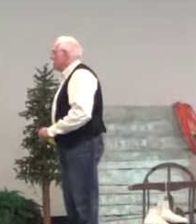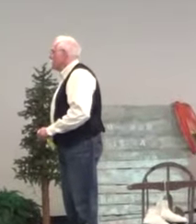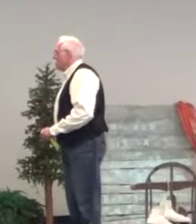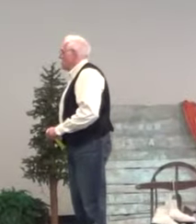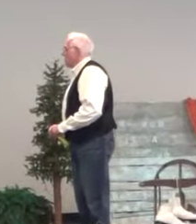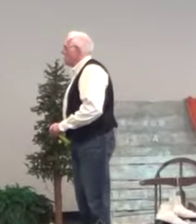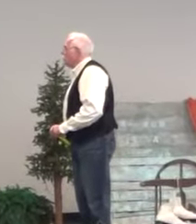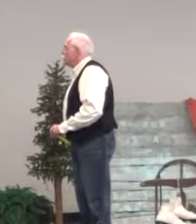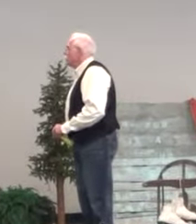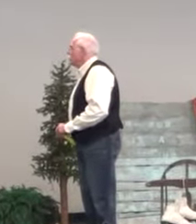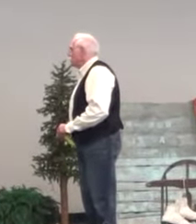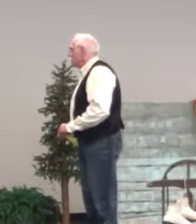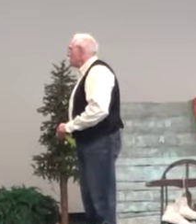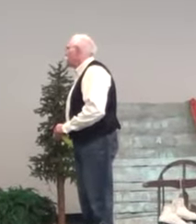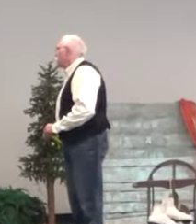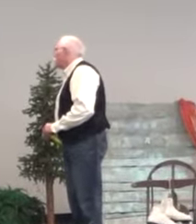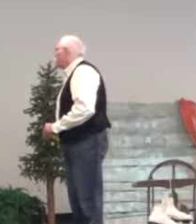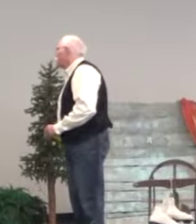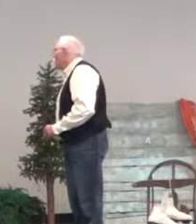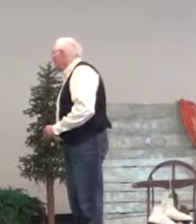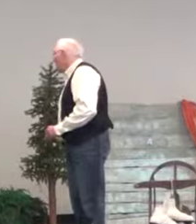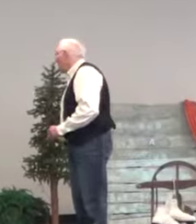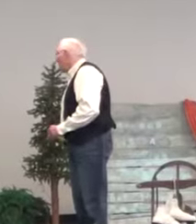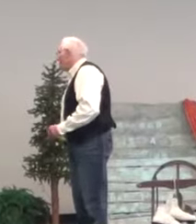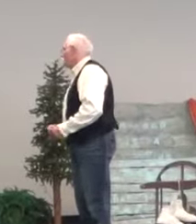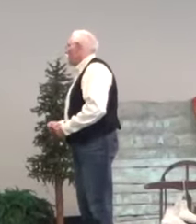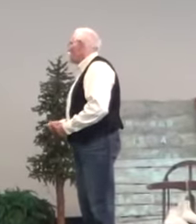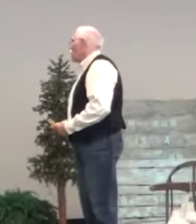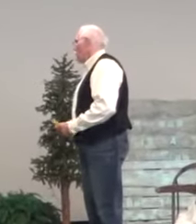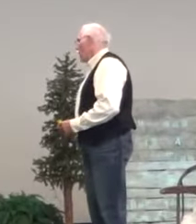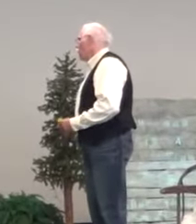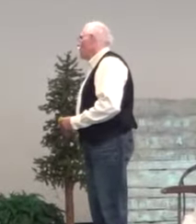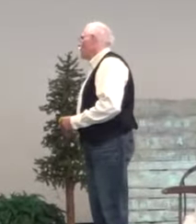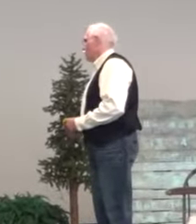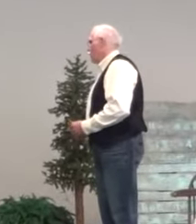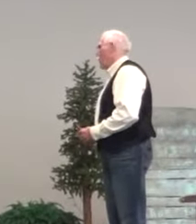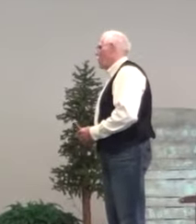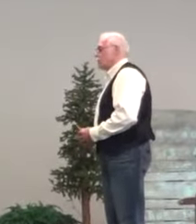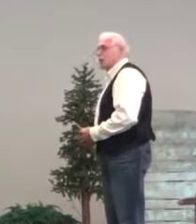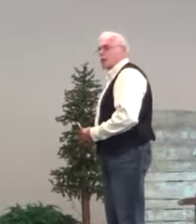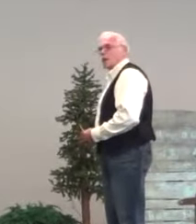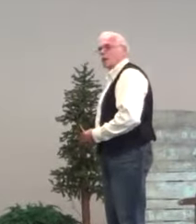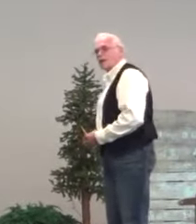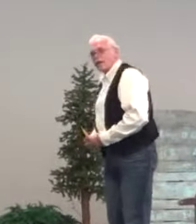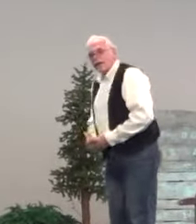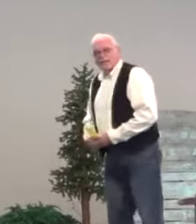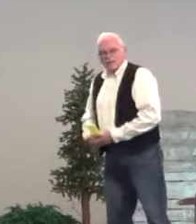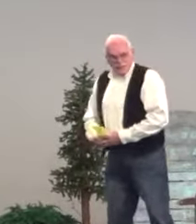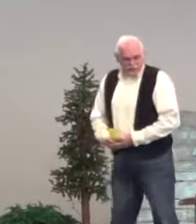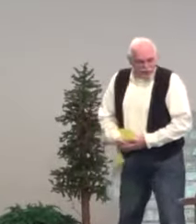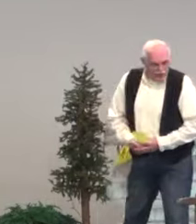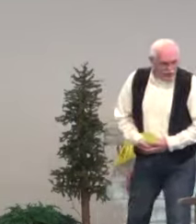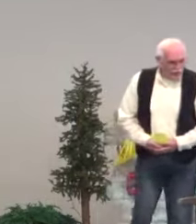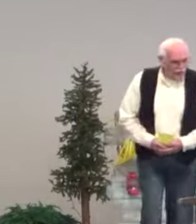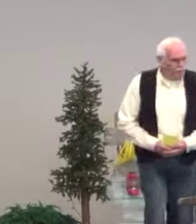66 years old. You say 66 years young. Okay? All right, sweetheart.